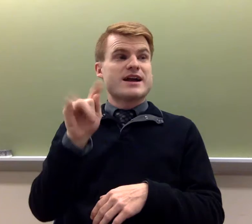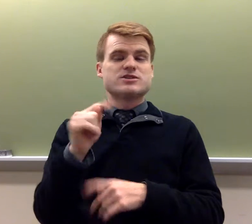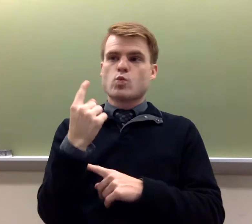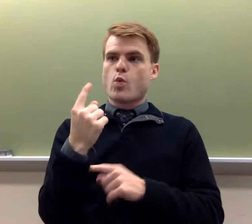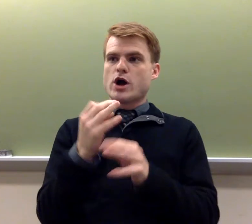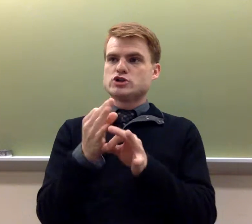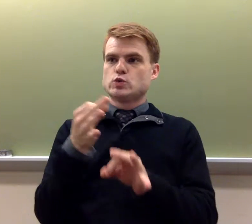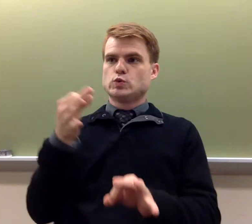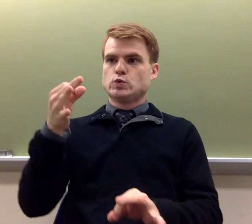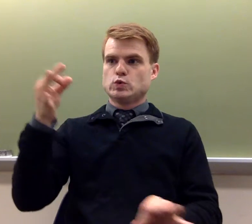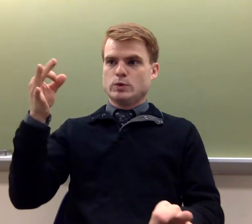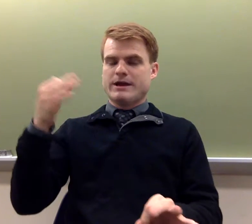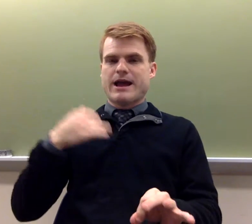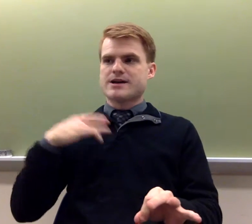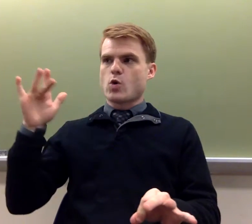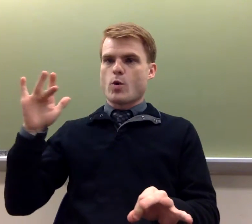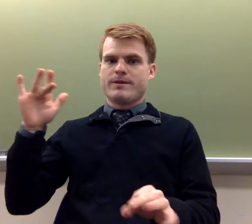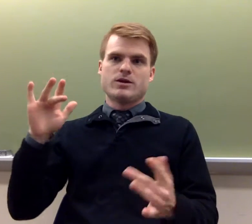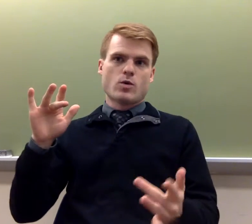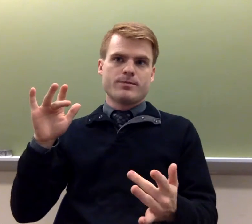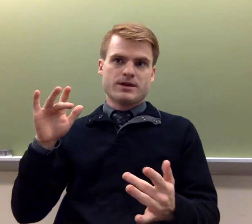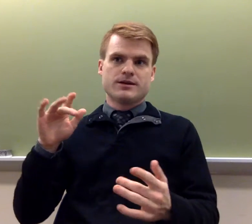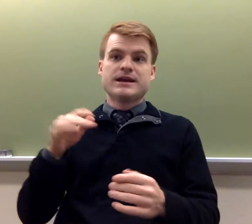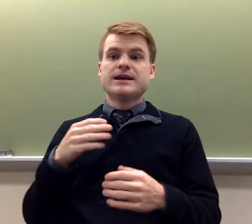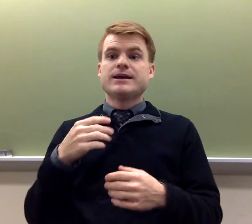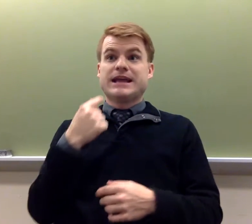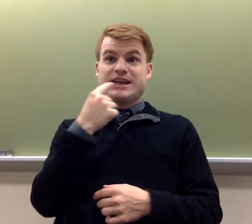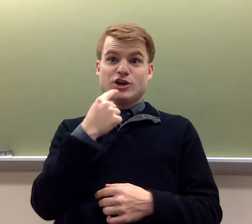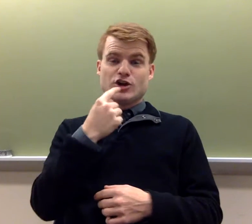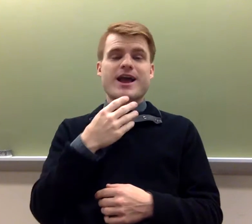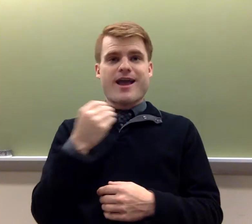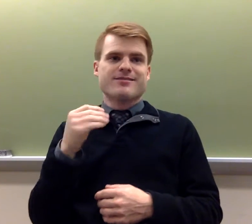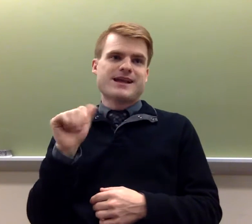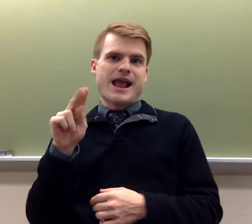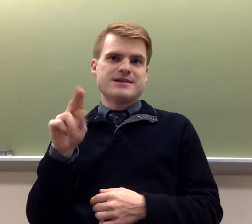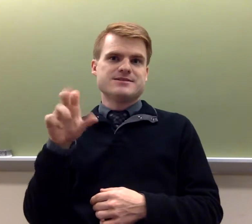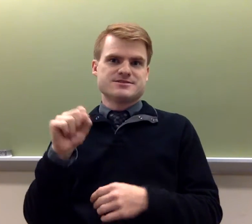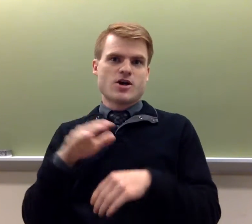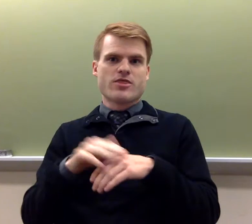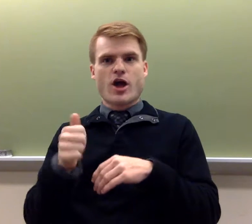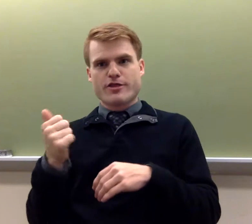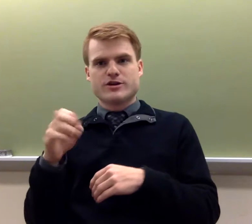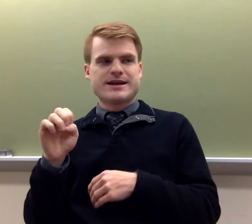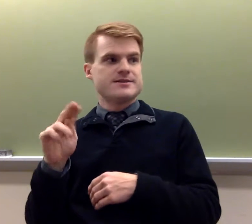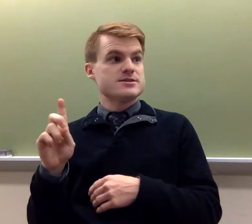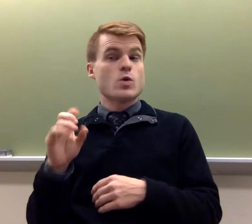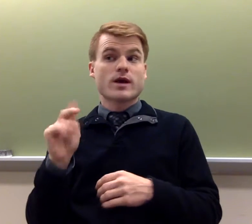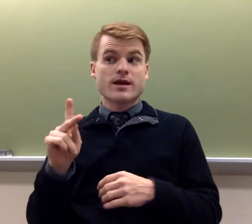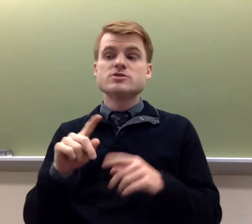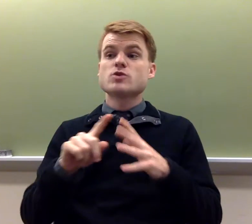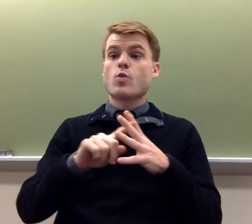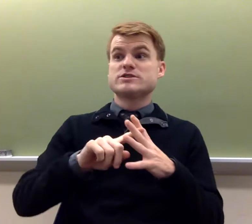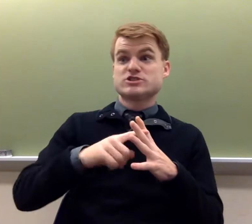end, here, and the anus on the other end, okay? And so what starts here in your